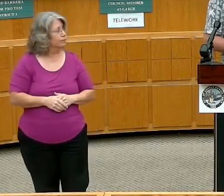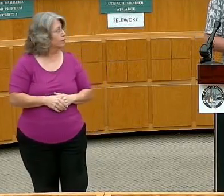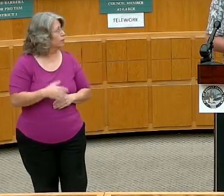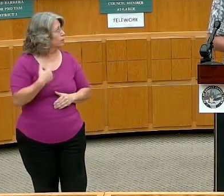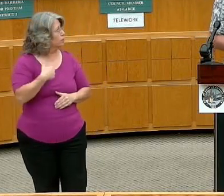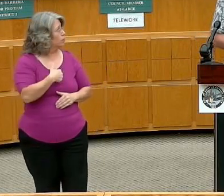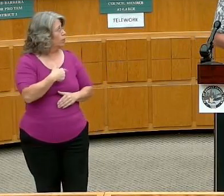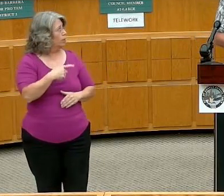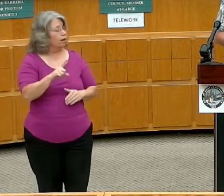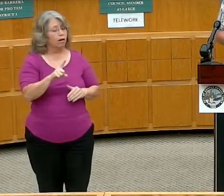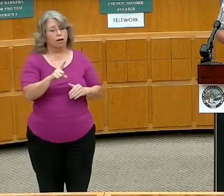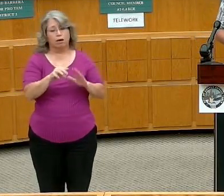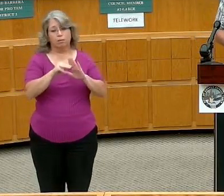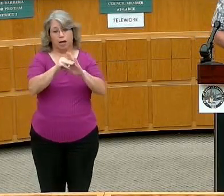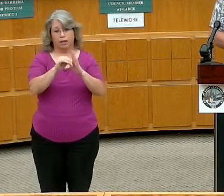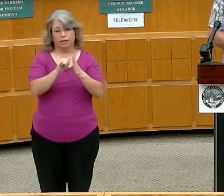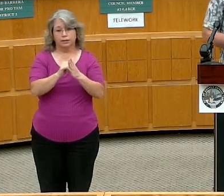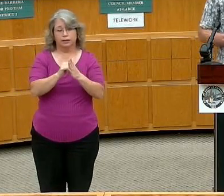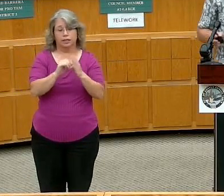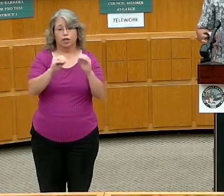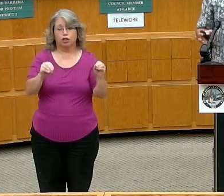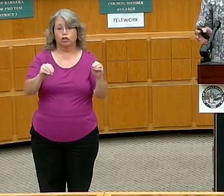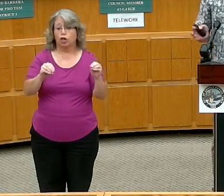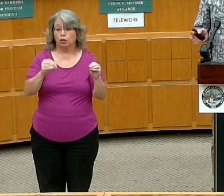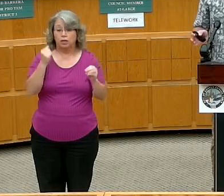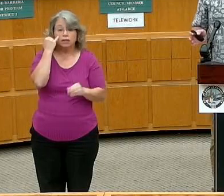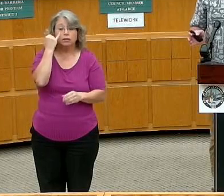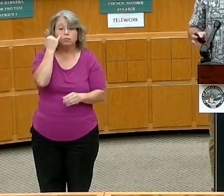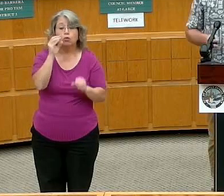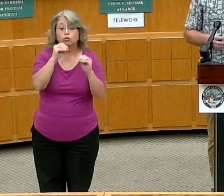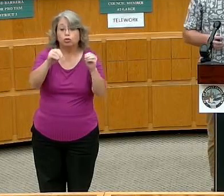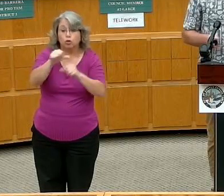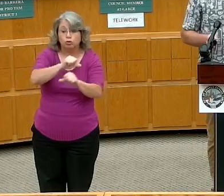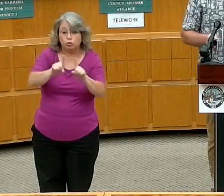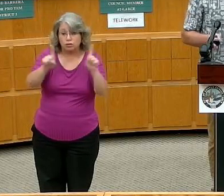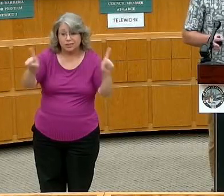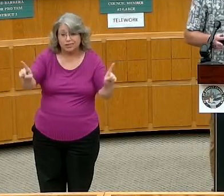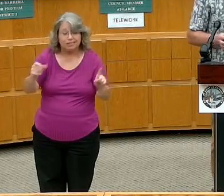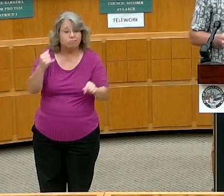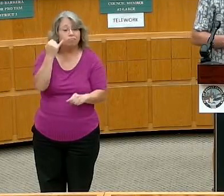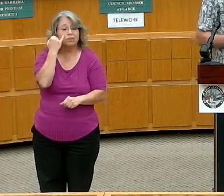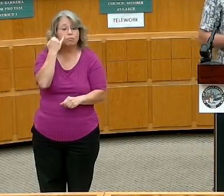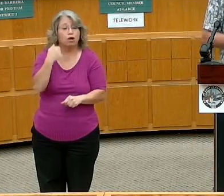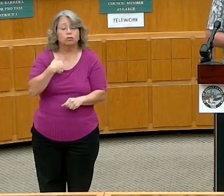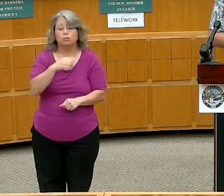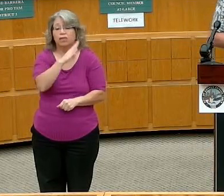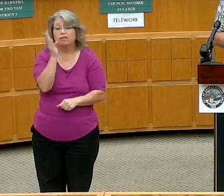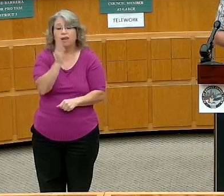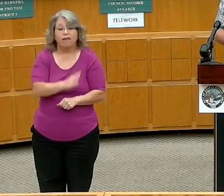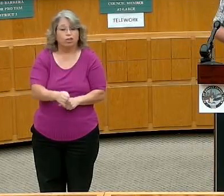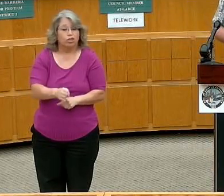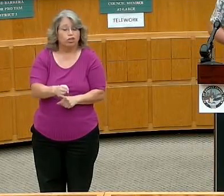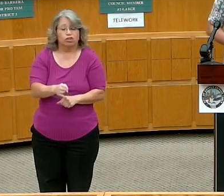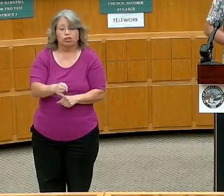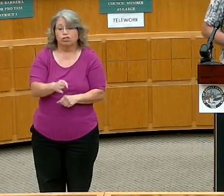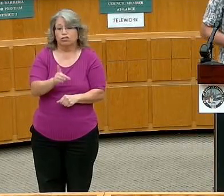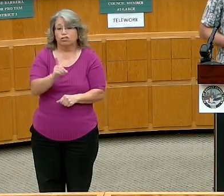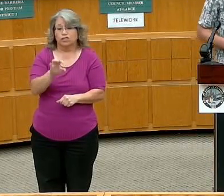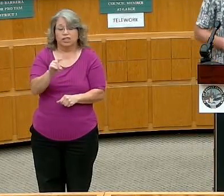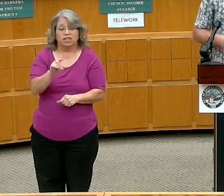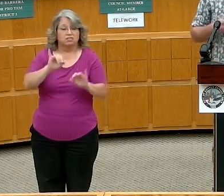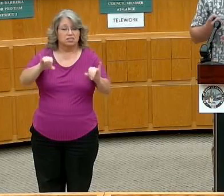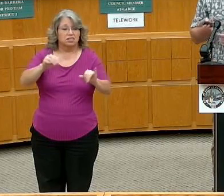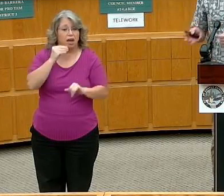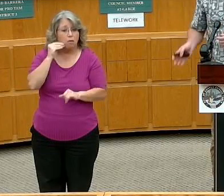in red, no social distancing, which means never. What would have happened if we never put in any social distancing measures? no stay